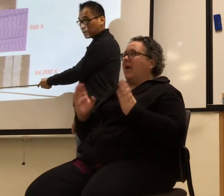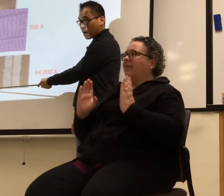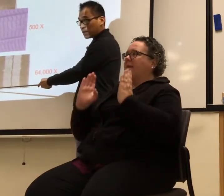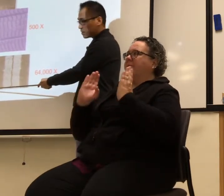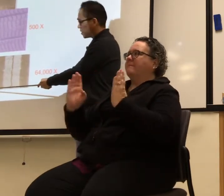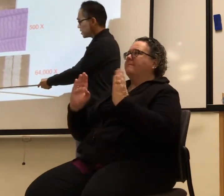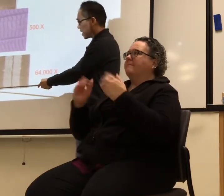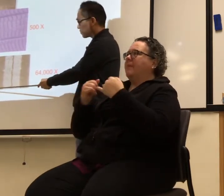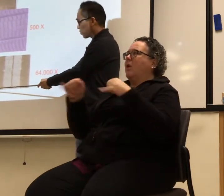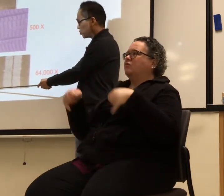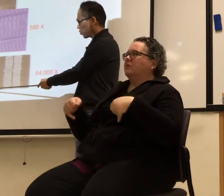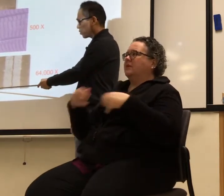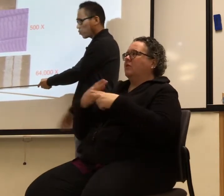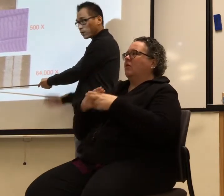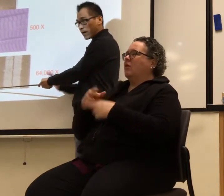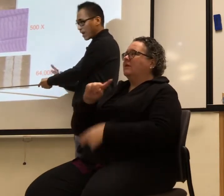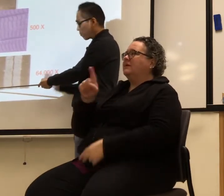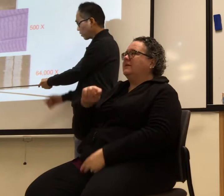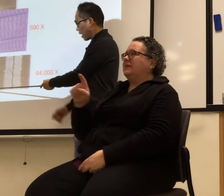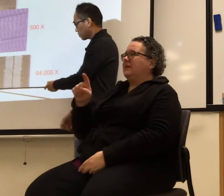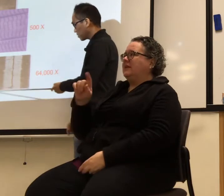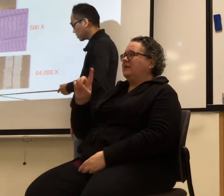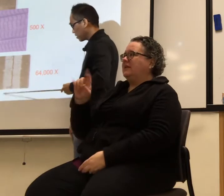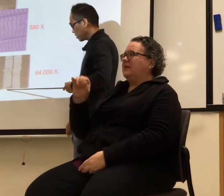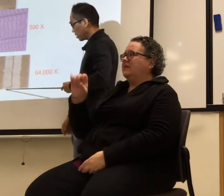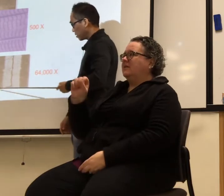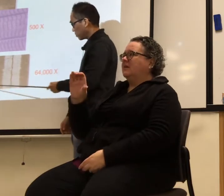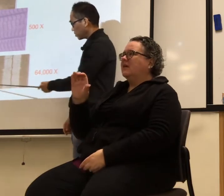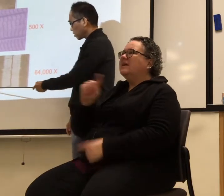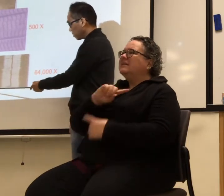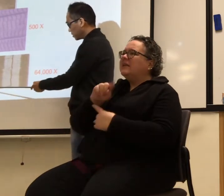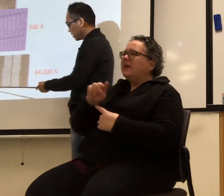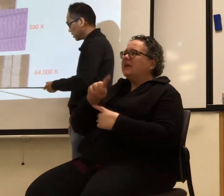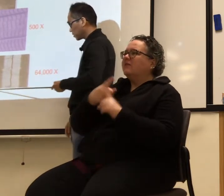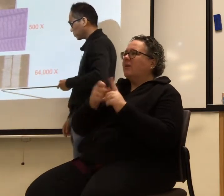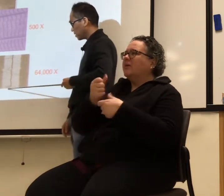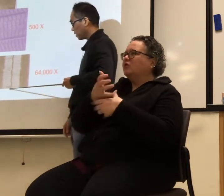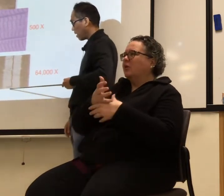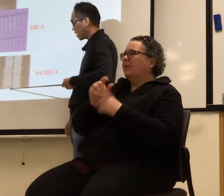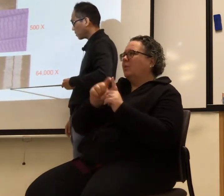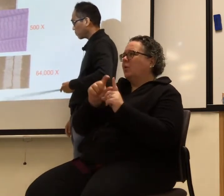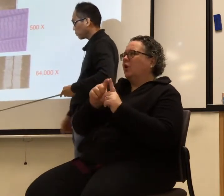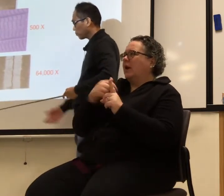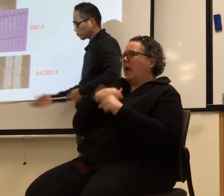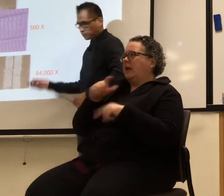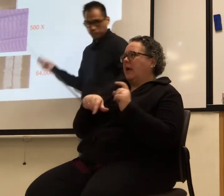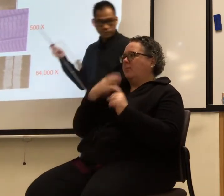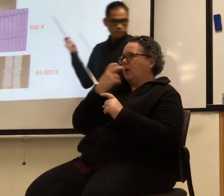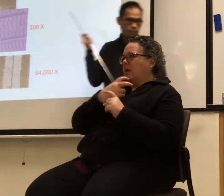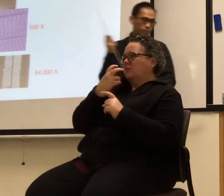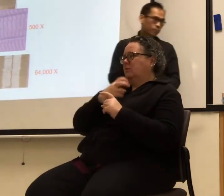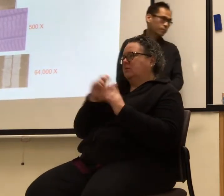or Z-line. The Z stands for a German word I can't pronounce, so just call it Z-disc or Z-line.